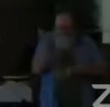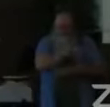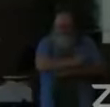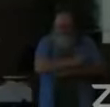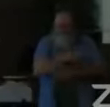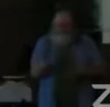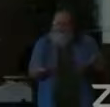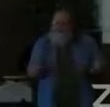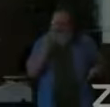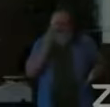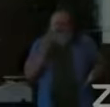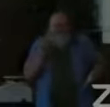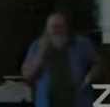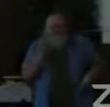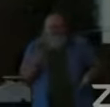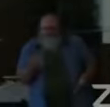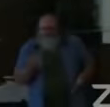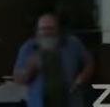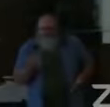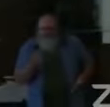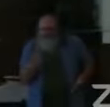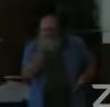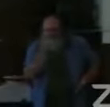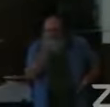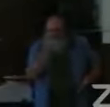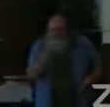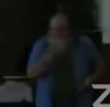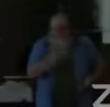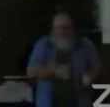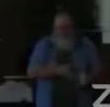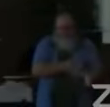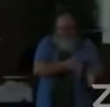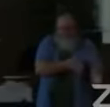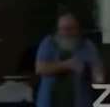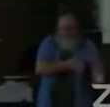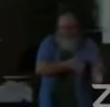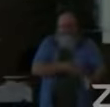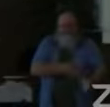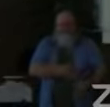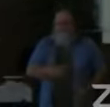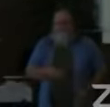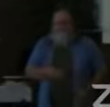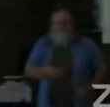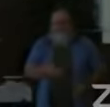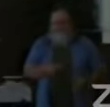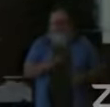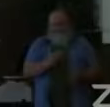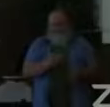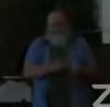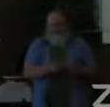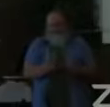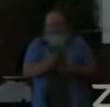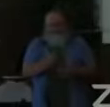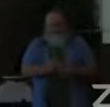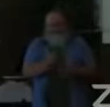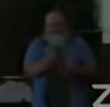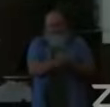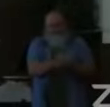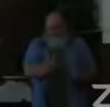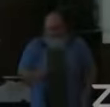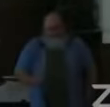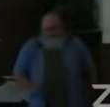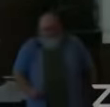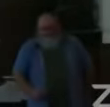today, what you want us to hear today. Lord, I just pray you would lead and guide this message in Jesus' name. Amen.